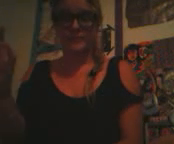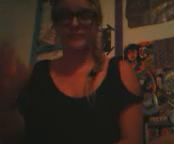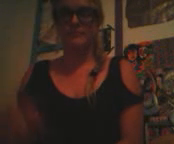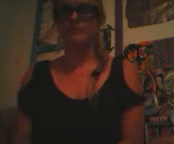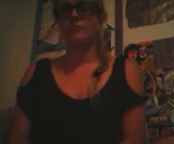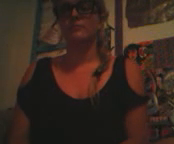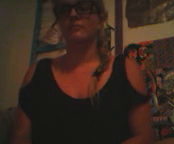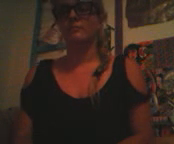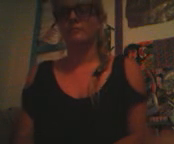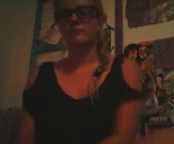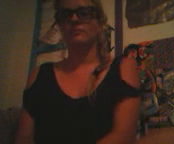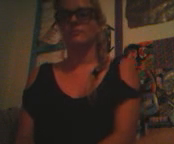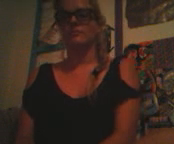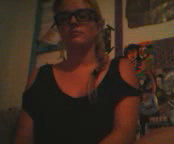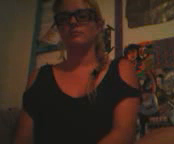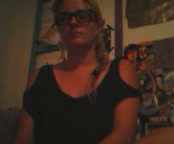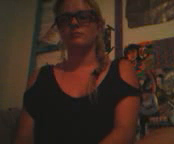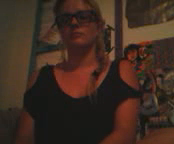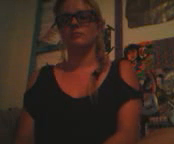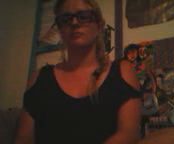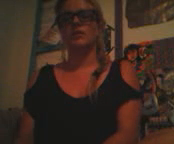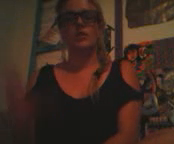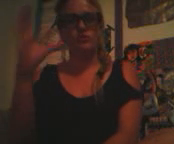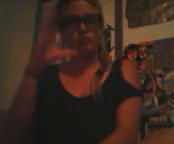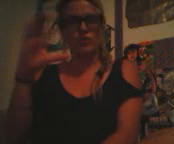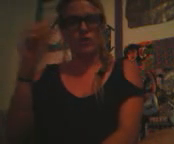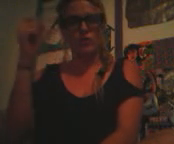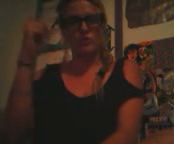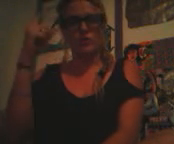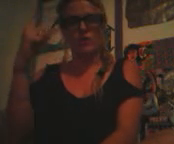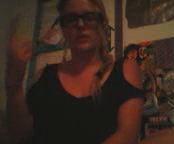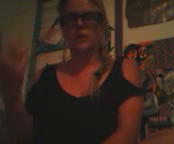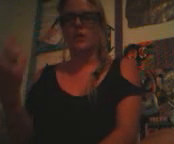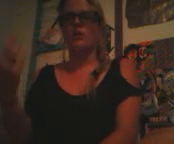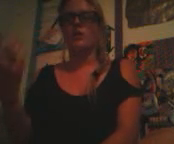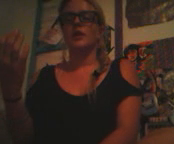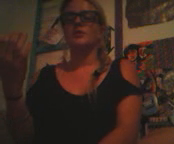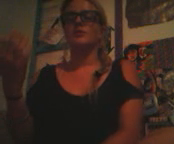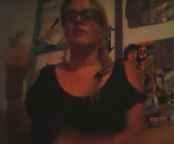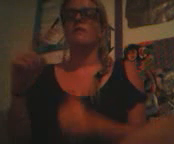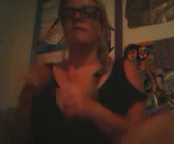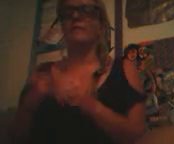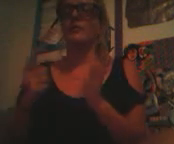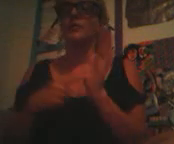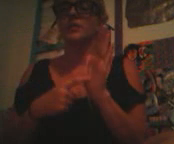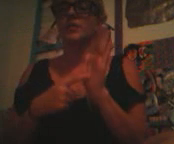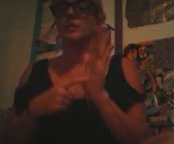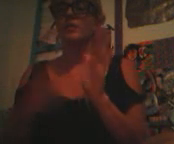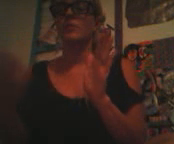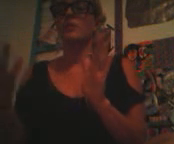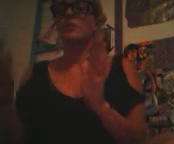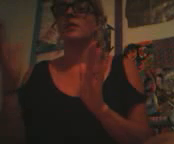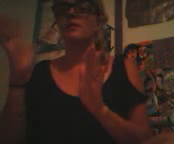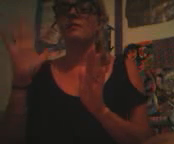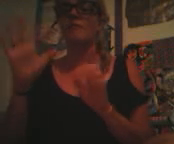Okay, guys, here's our first example. Your job is to classify this reaction. We have 5 types of reactions. Once you press pause, go back through